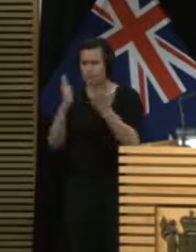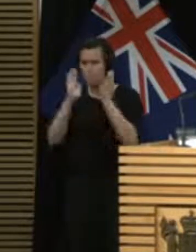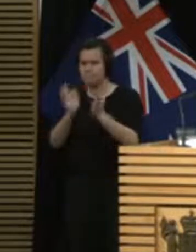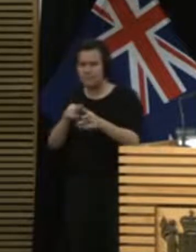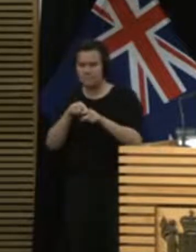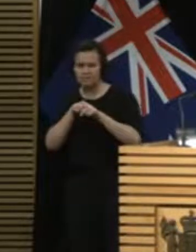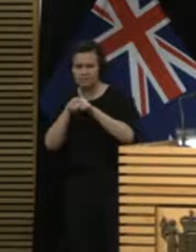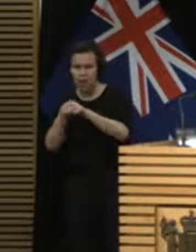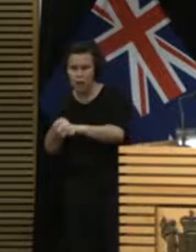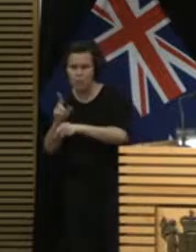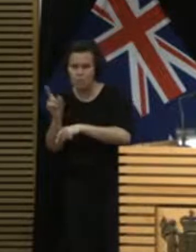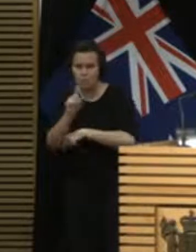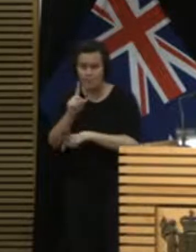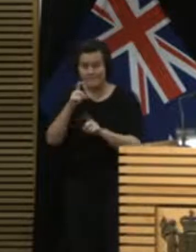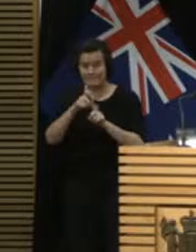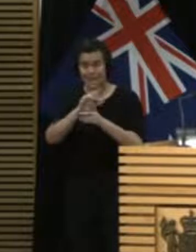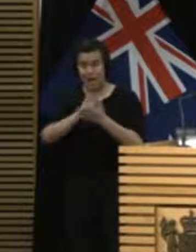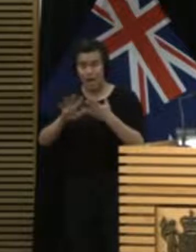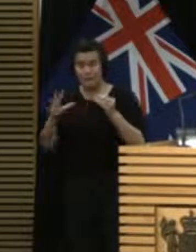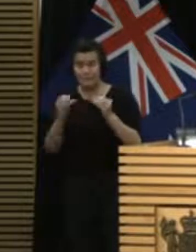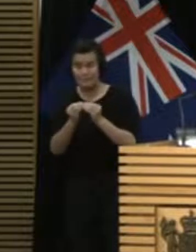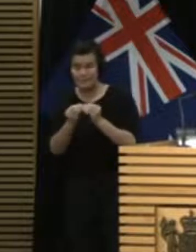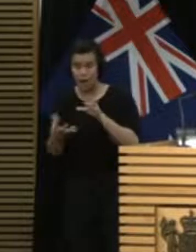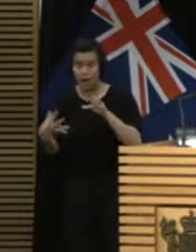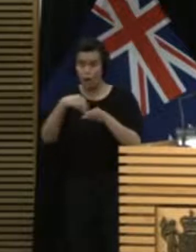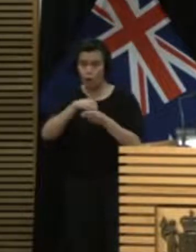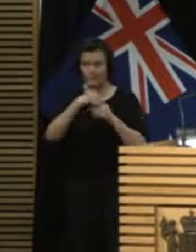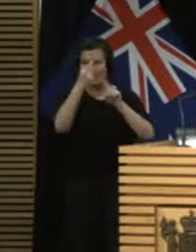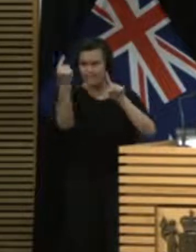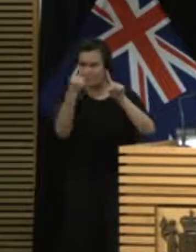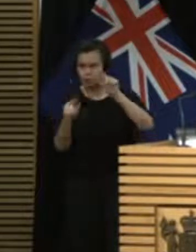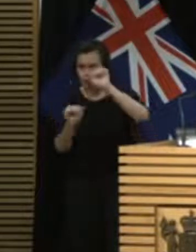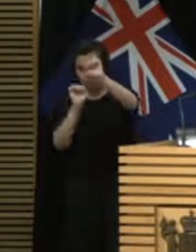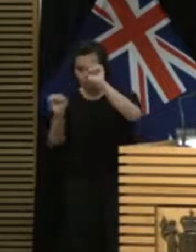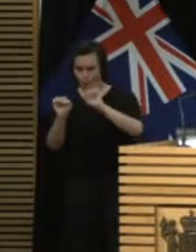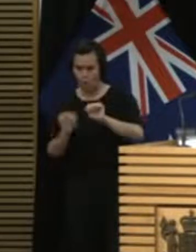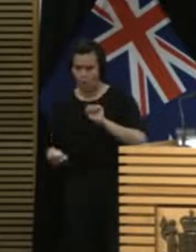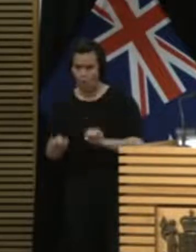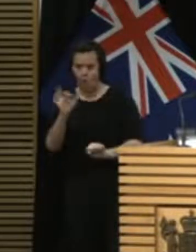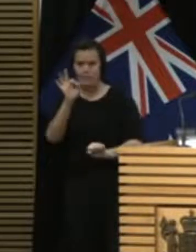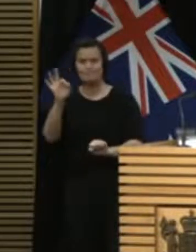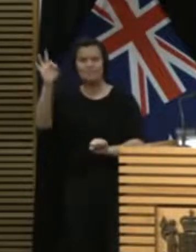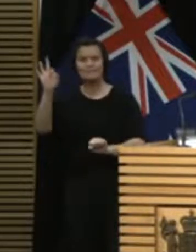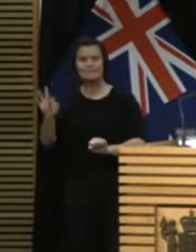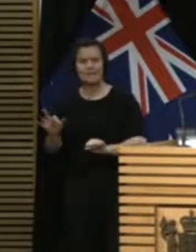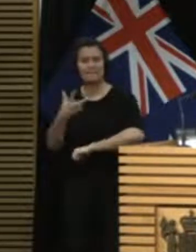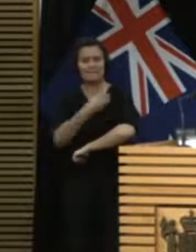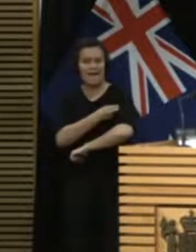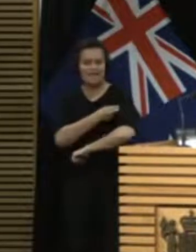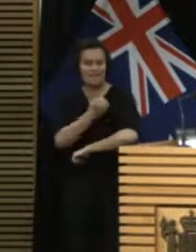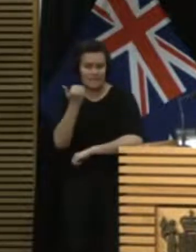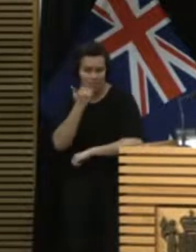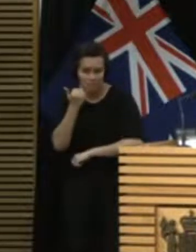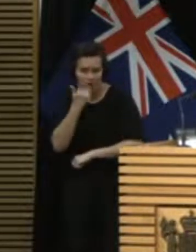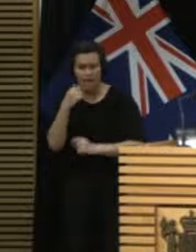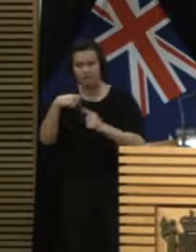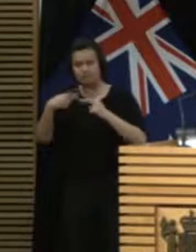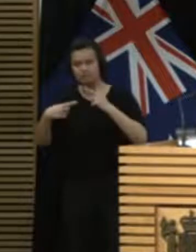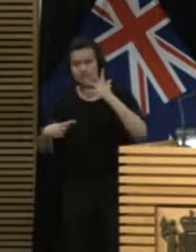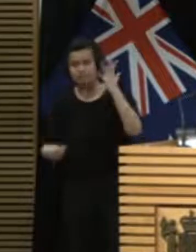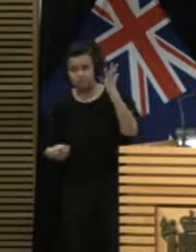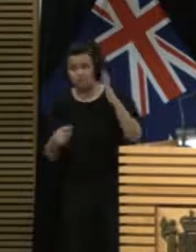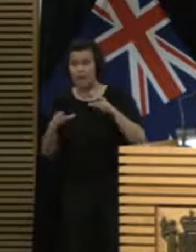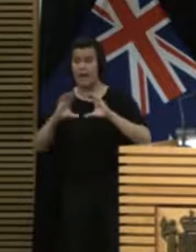equitable outcomes. And as Minister Henare has himself said, that 90% target is not the completion of our